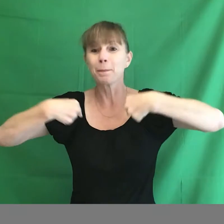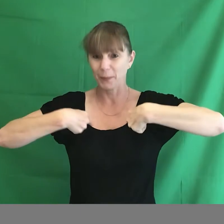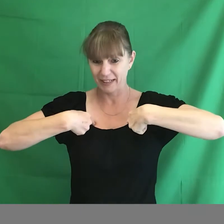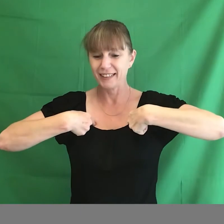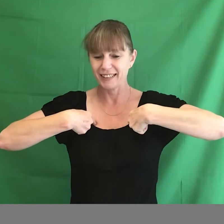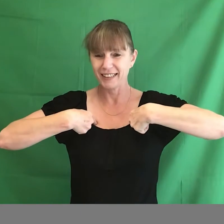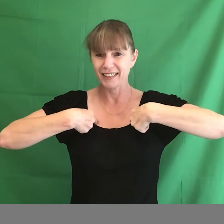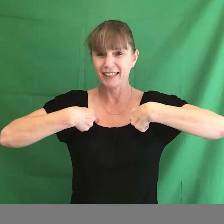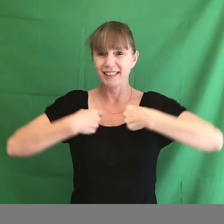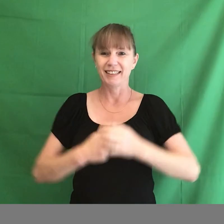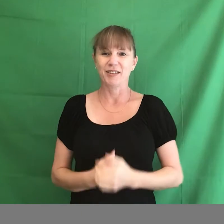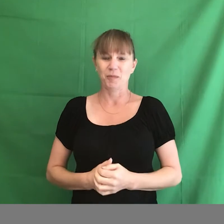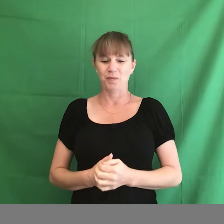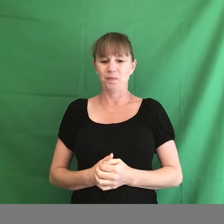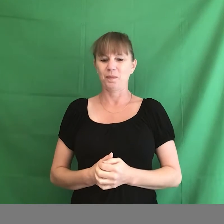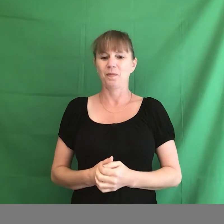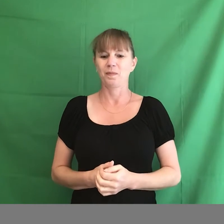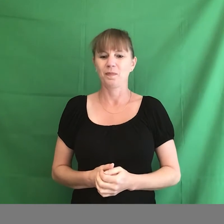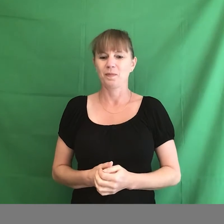dreamers and me.